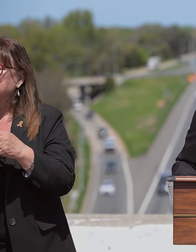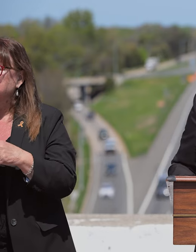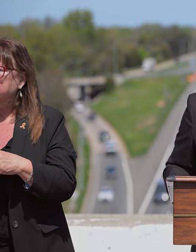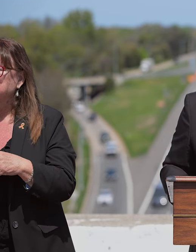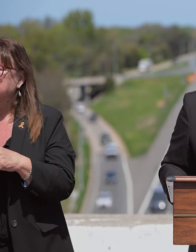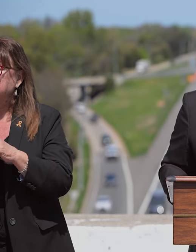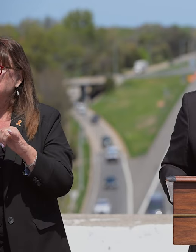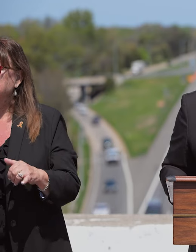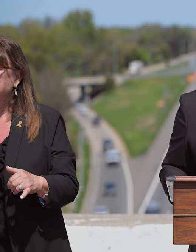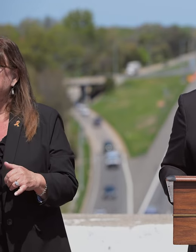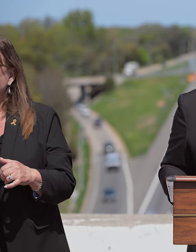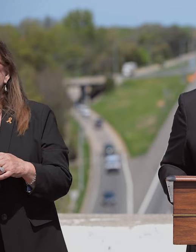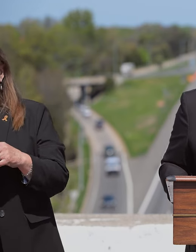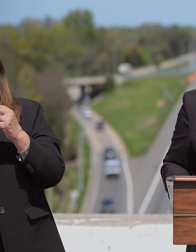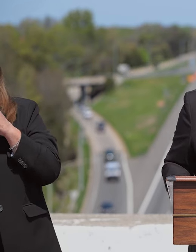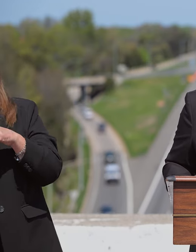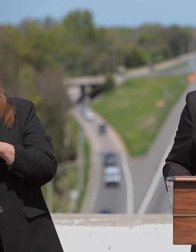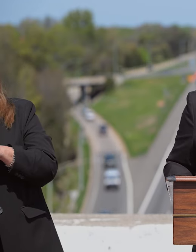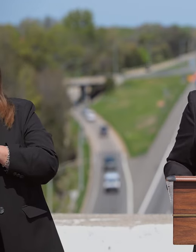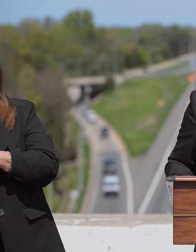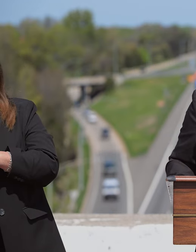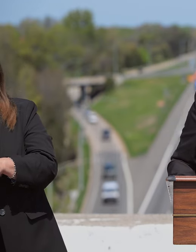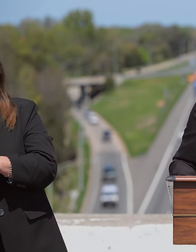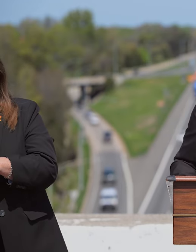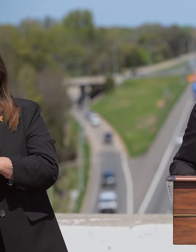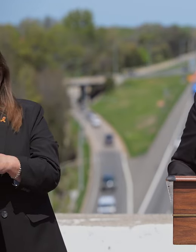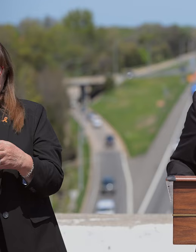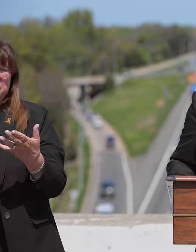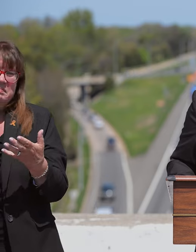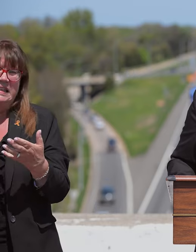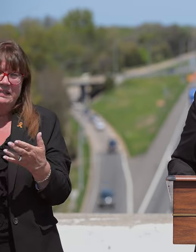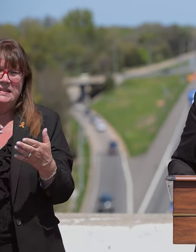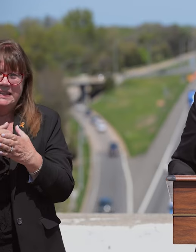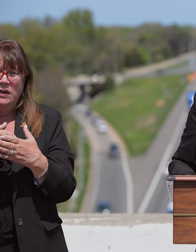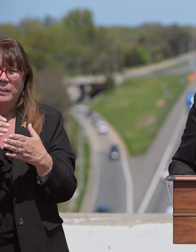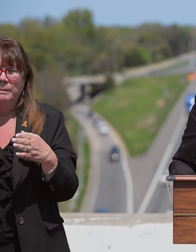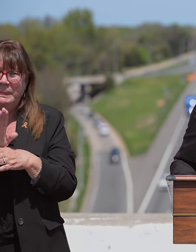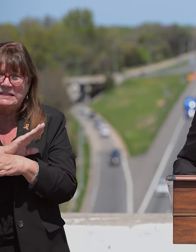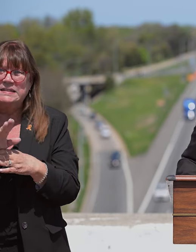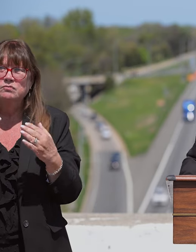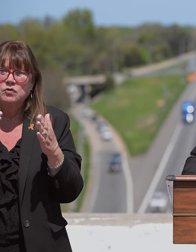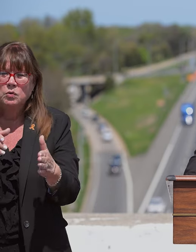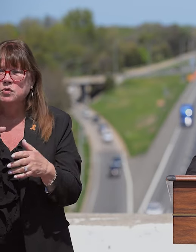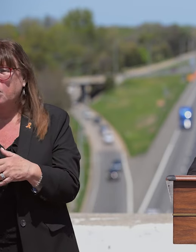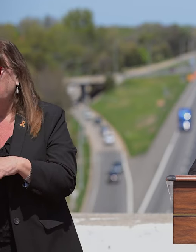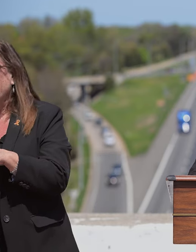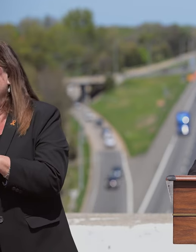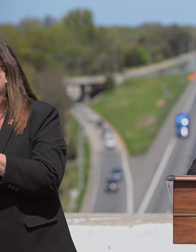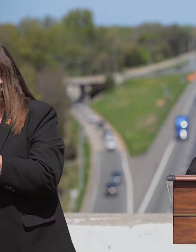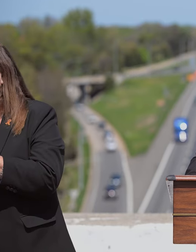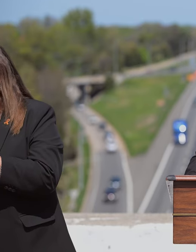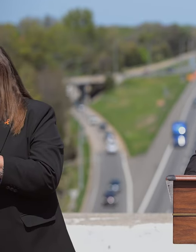system. Highway work is dangerous, whether it's along one of our busiest corridors or on a rural